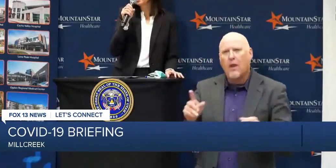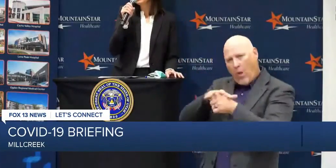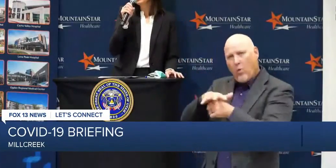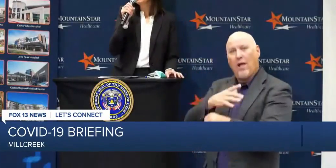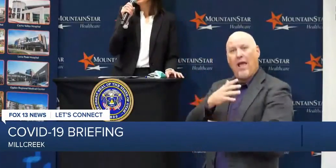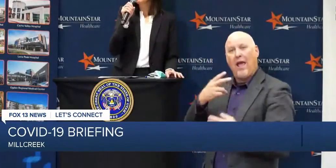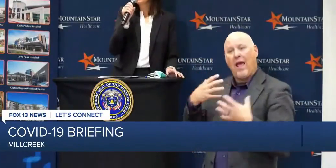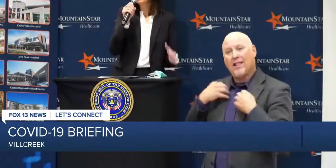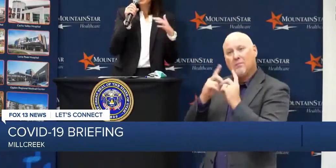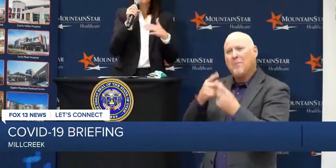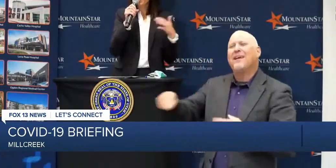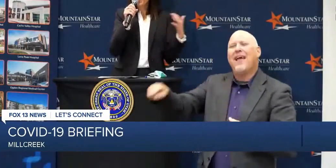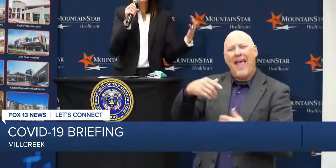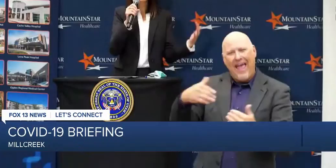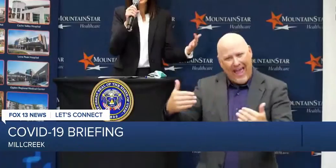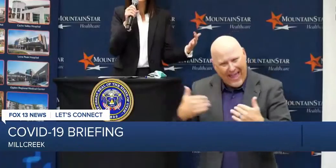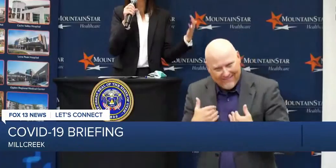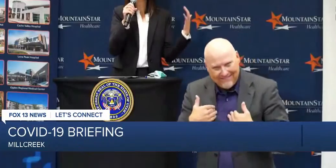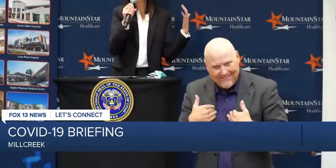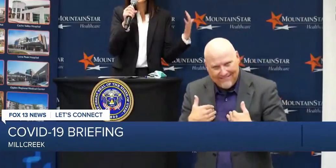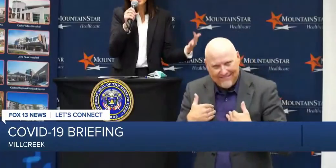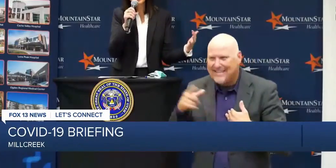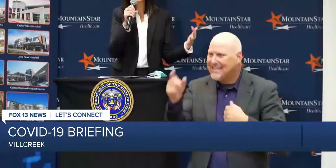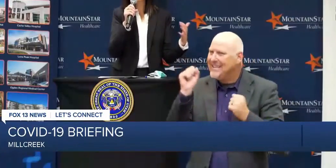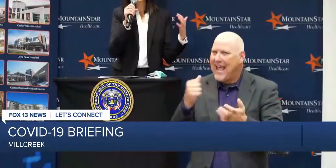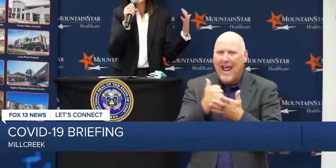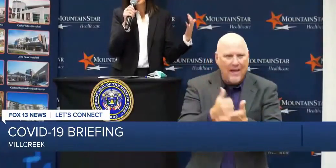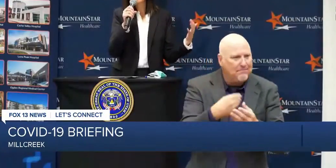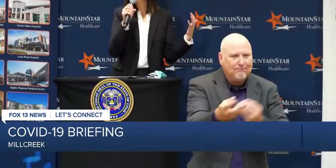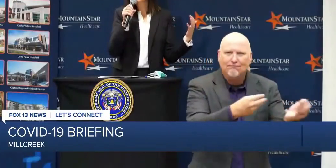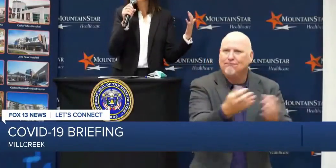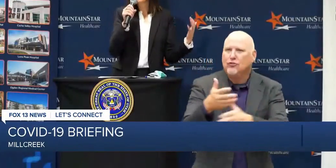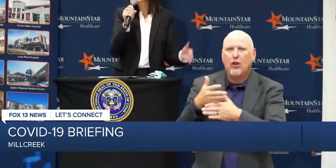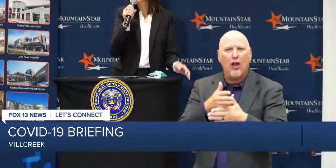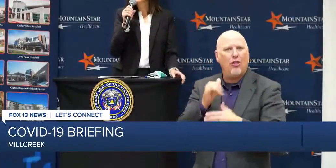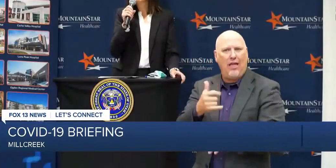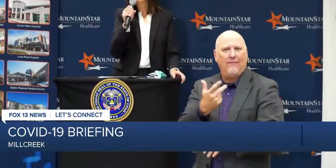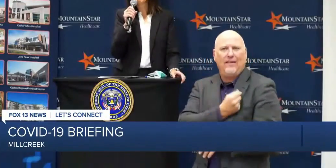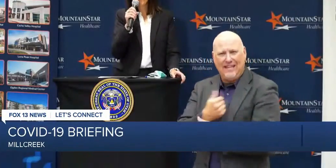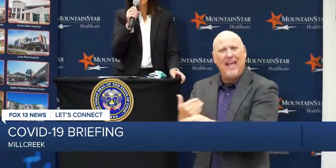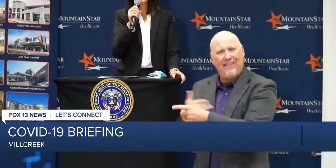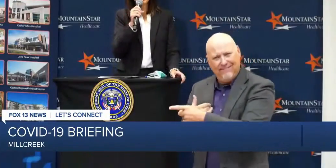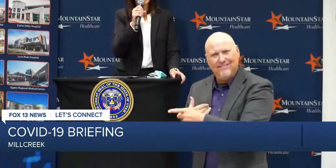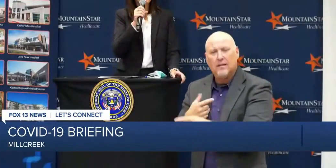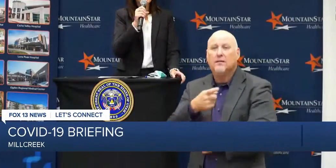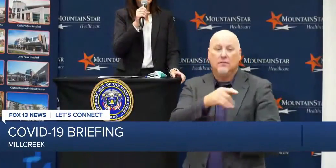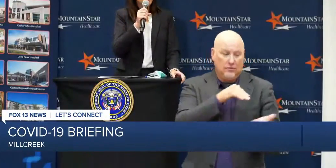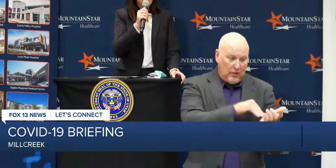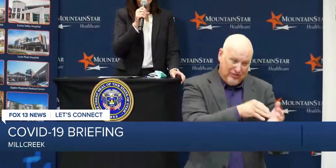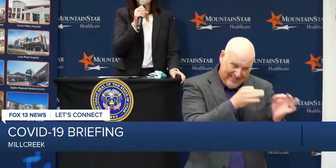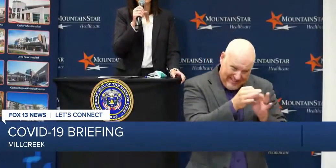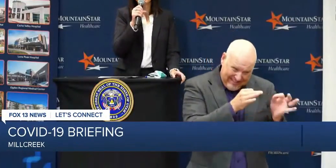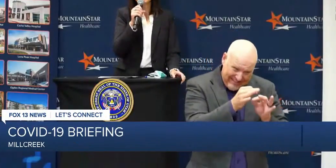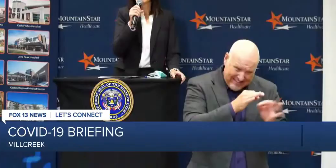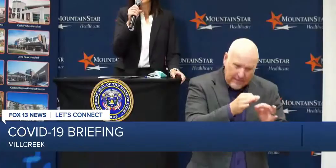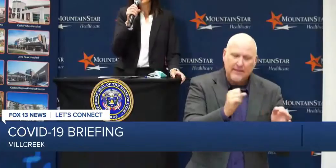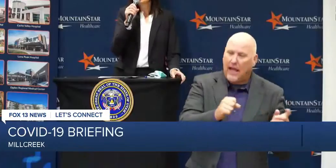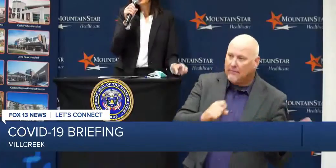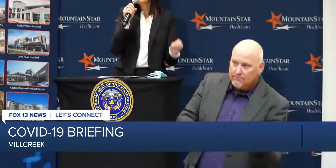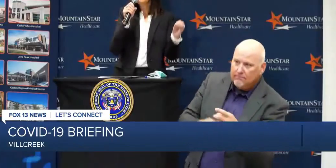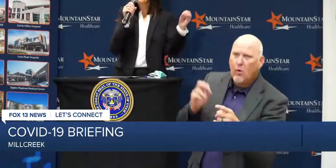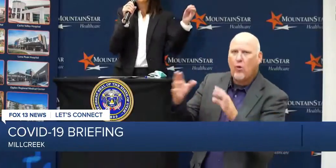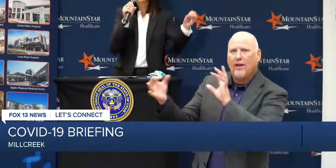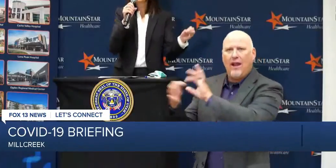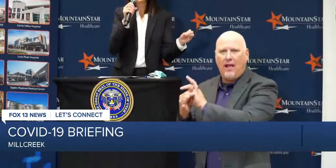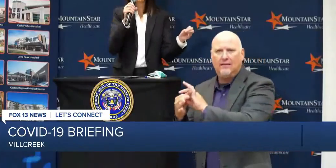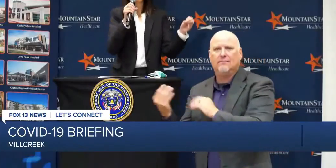needed. But barring that, you can still help your patients be informed about the dire consequences,